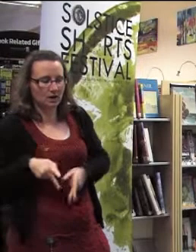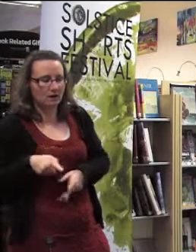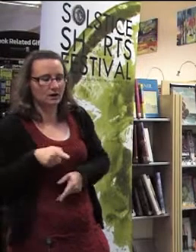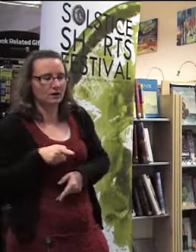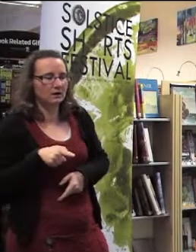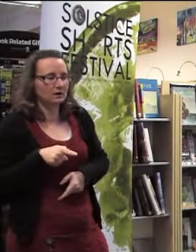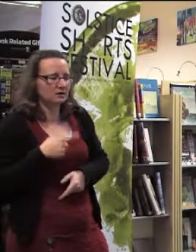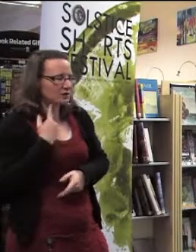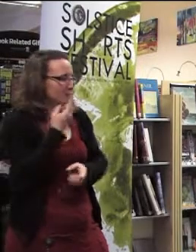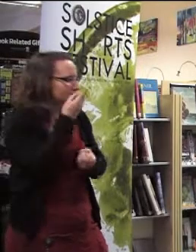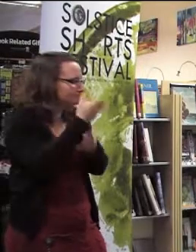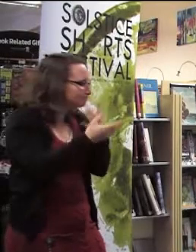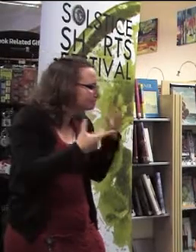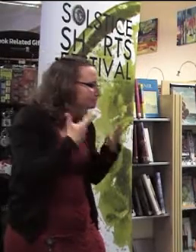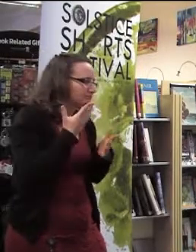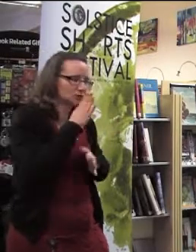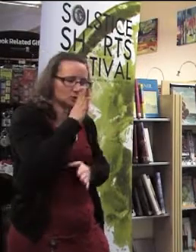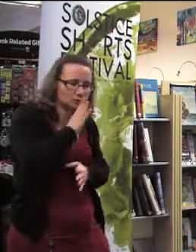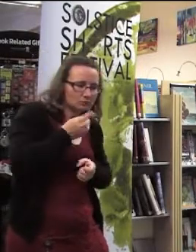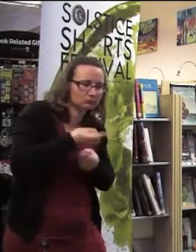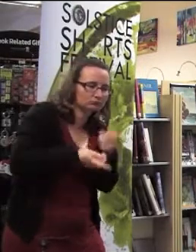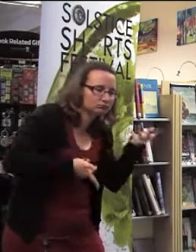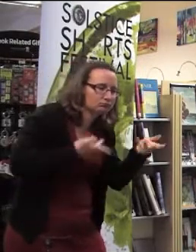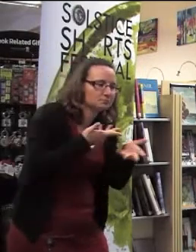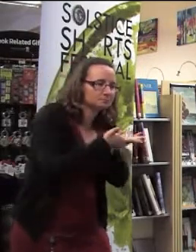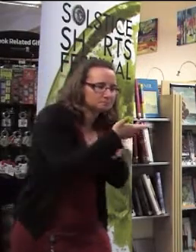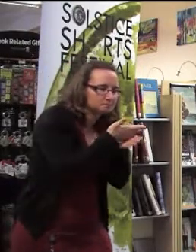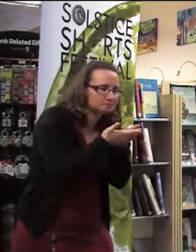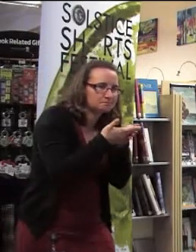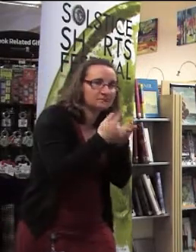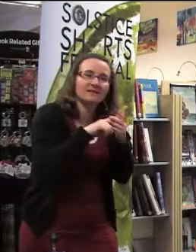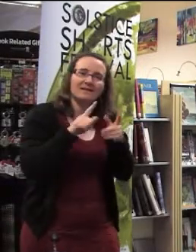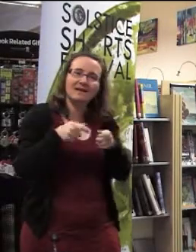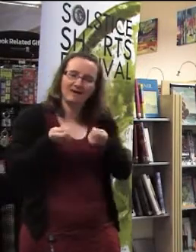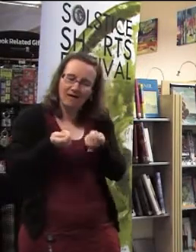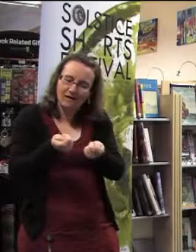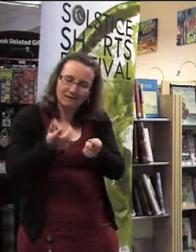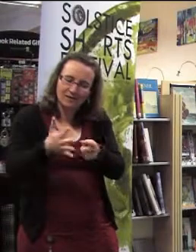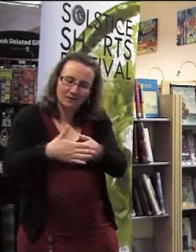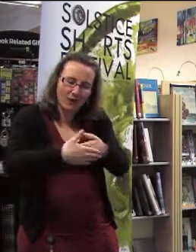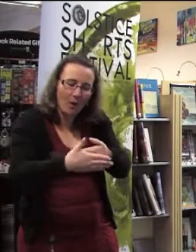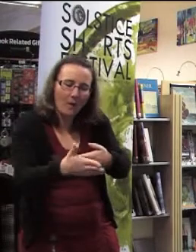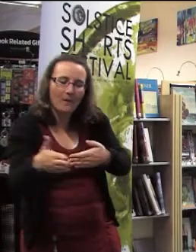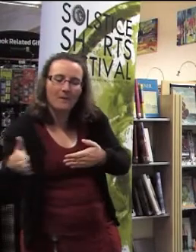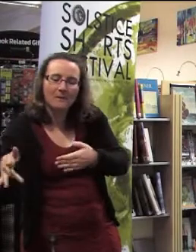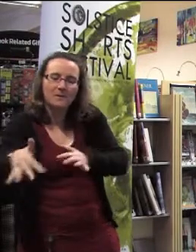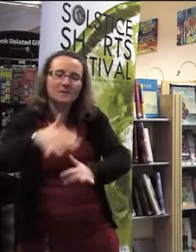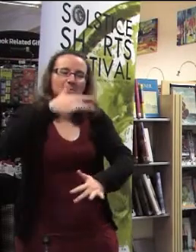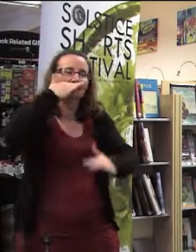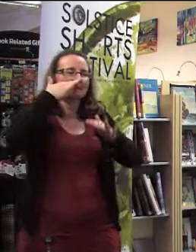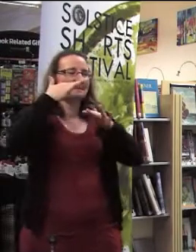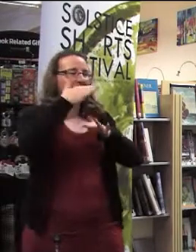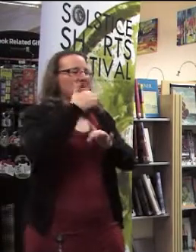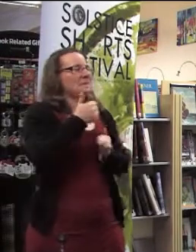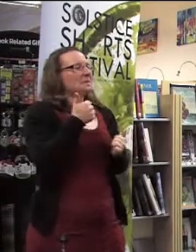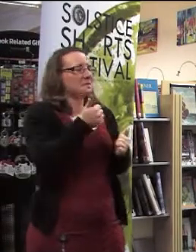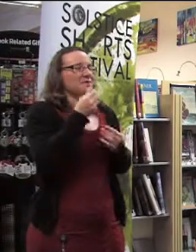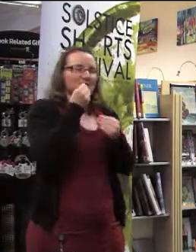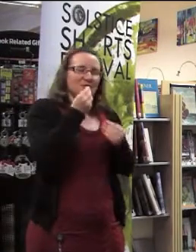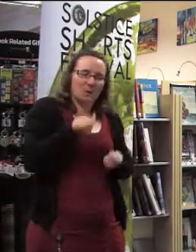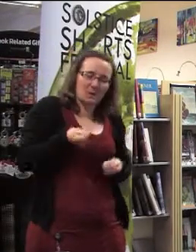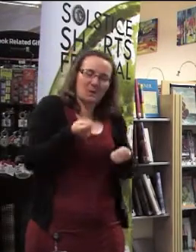sorrows, we open our oven doors so that the smell of good food cooking can strengthen them, for they are cold and weak.